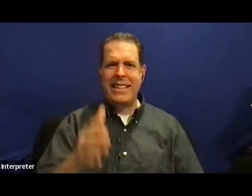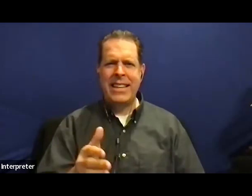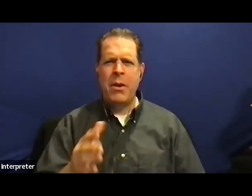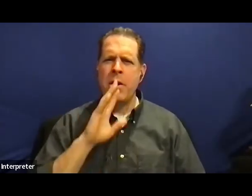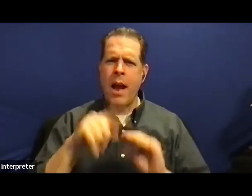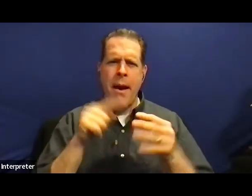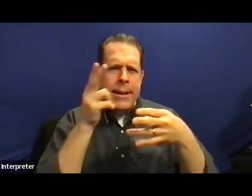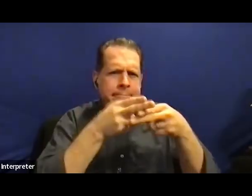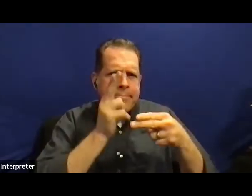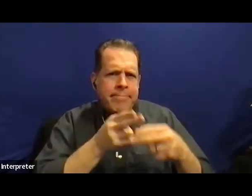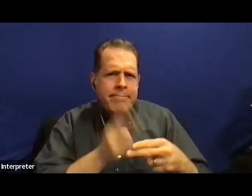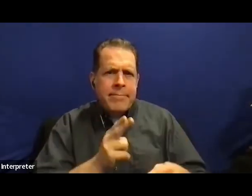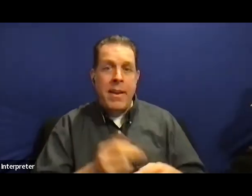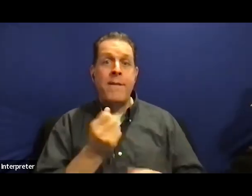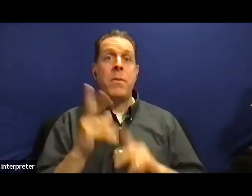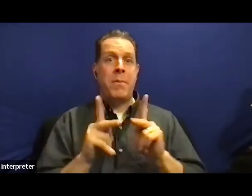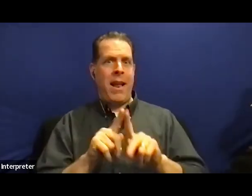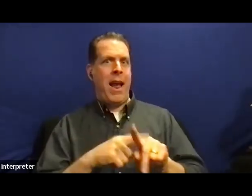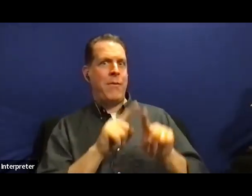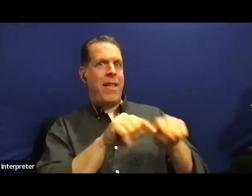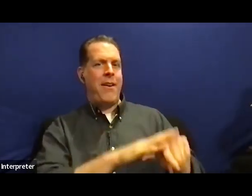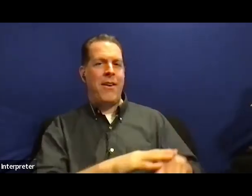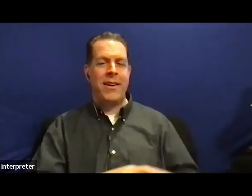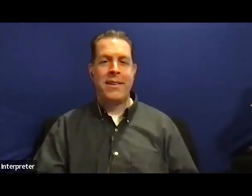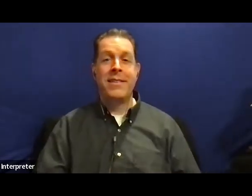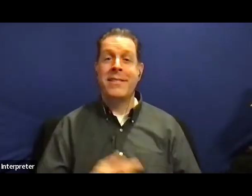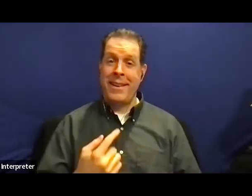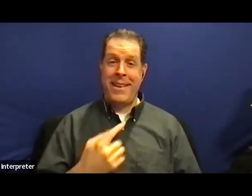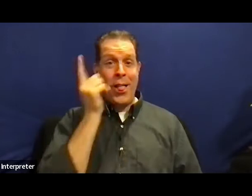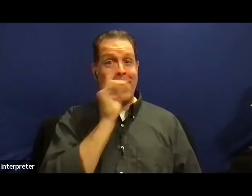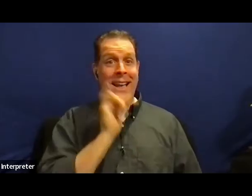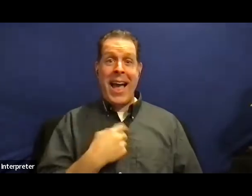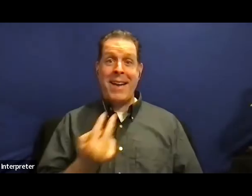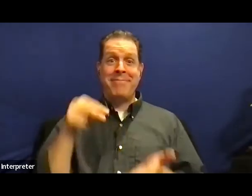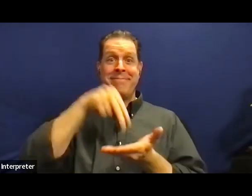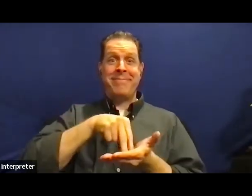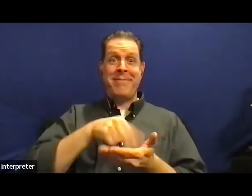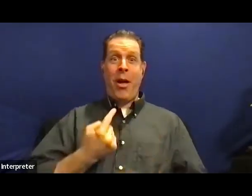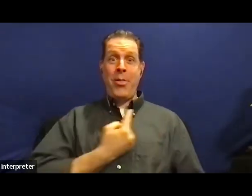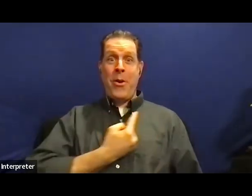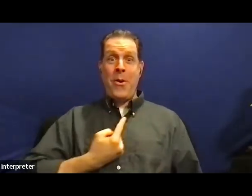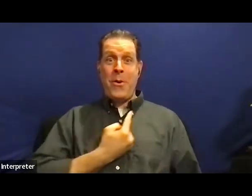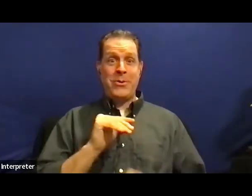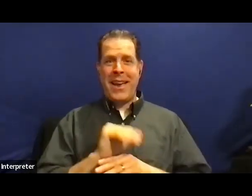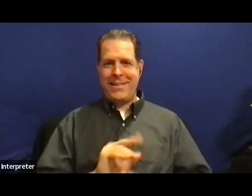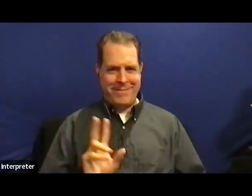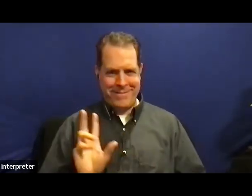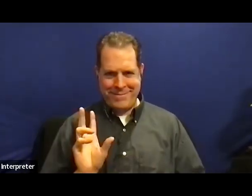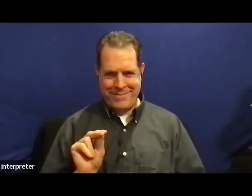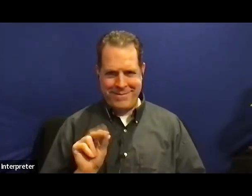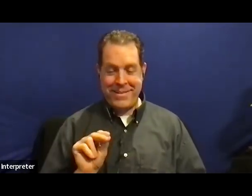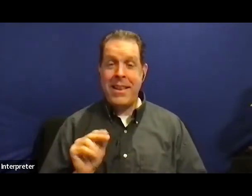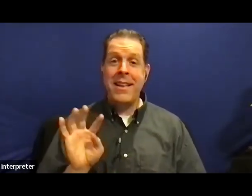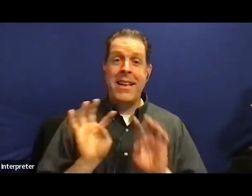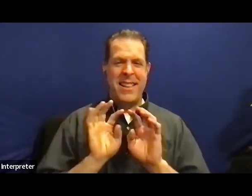that I rely on in my role as mayor. Now, I might appear to be standing here alone this evening, but work that needs to be done